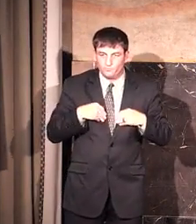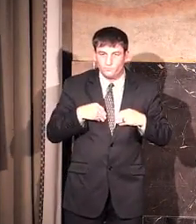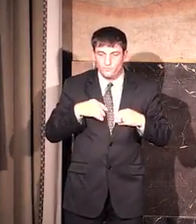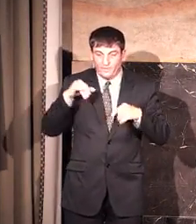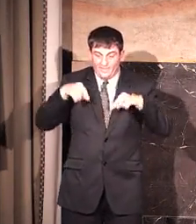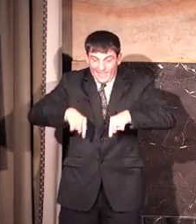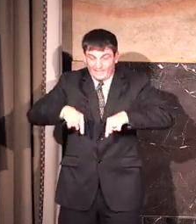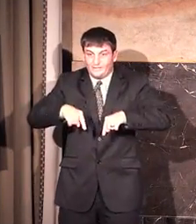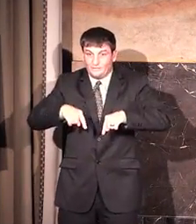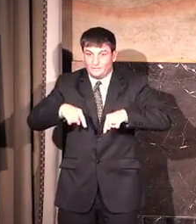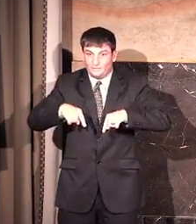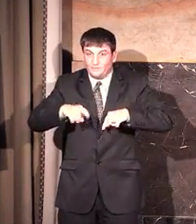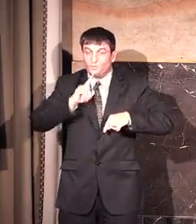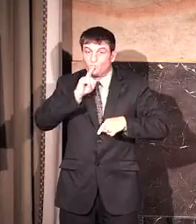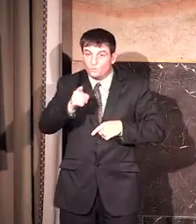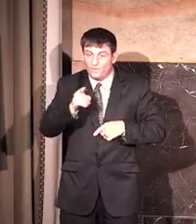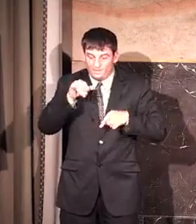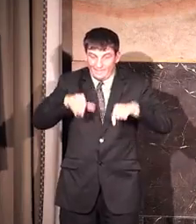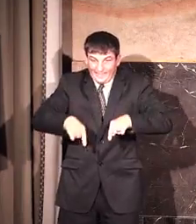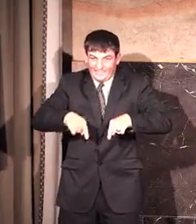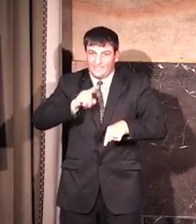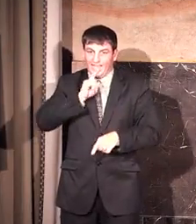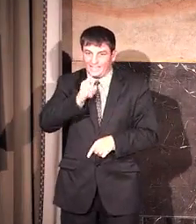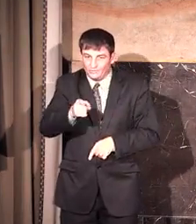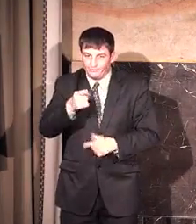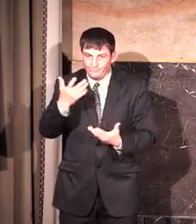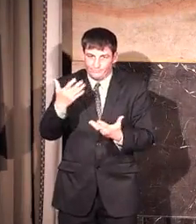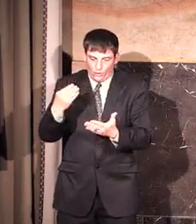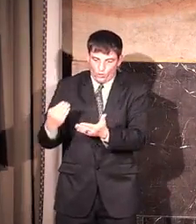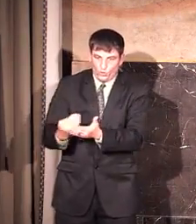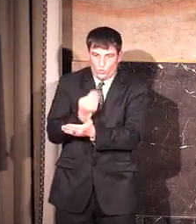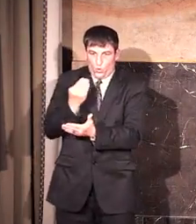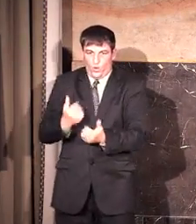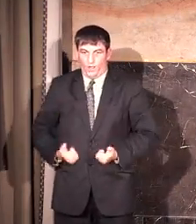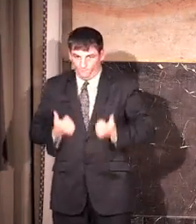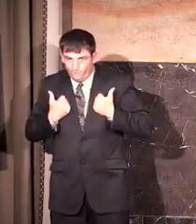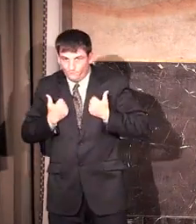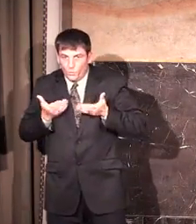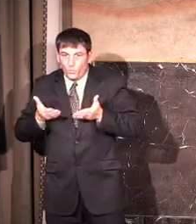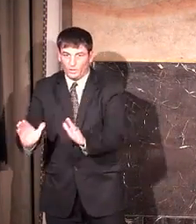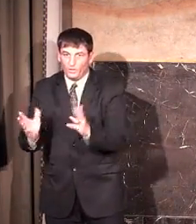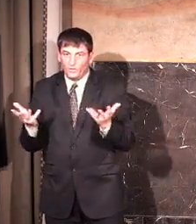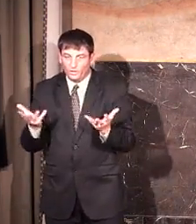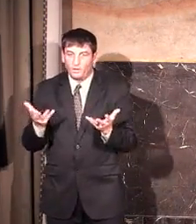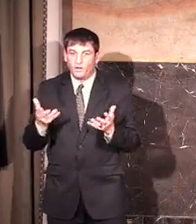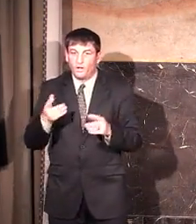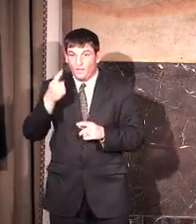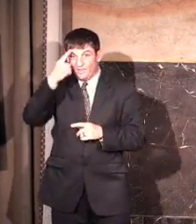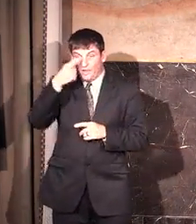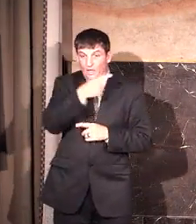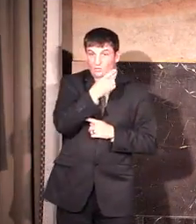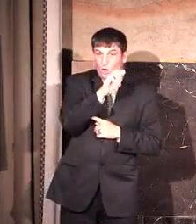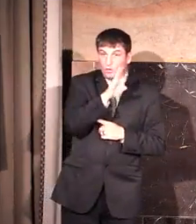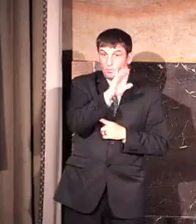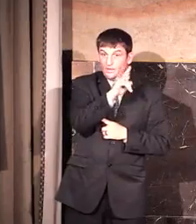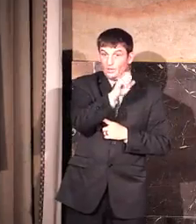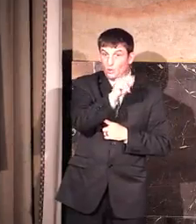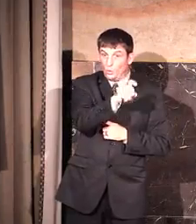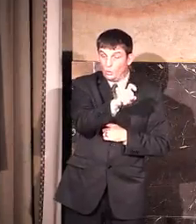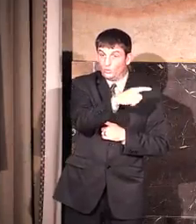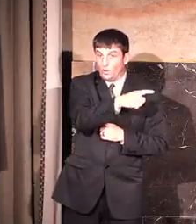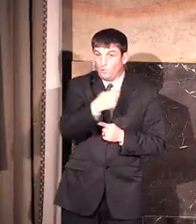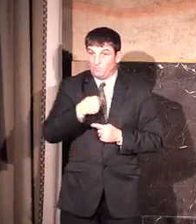is part of the new normal. And this isn't some invention by Dr. BU or me. We didn't sit up